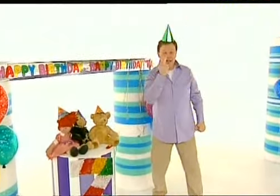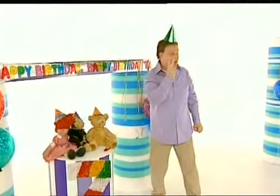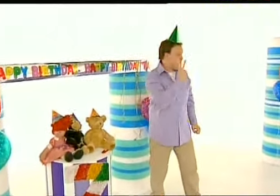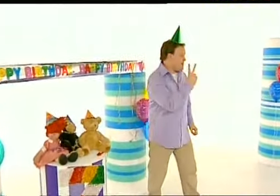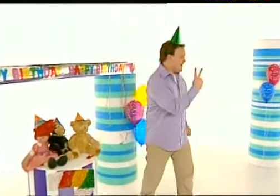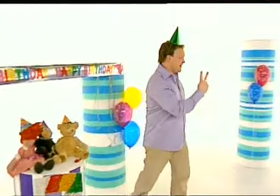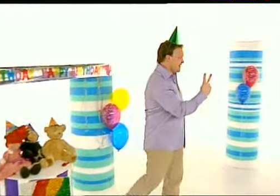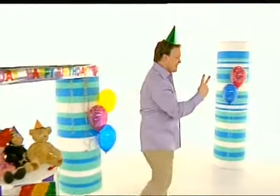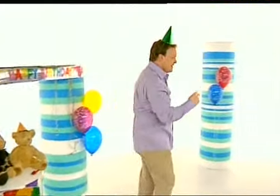Look!